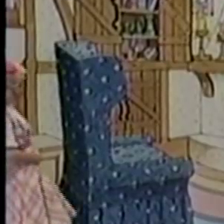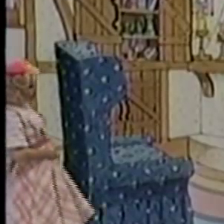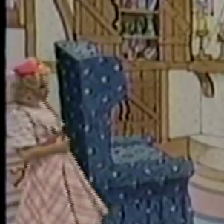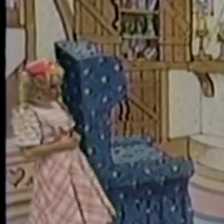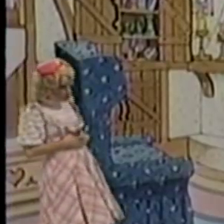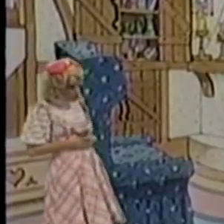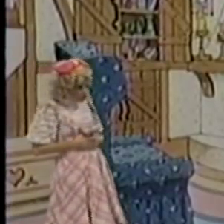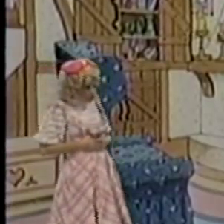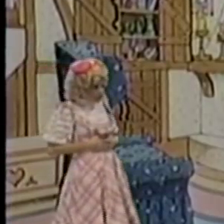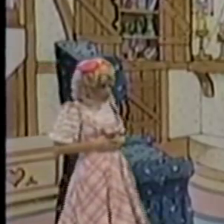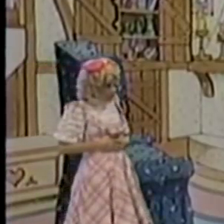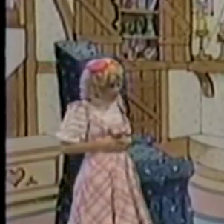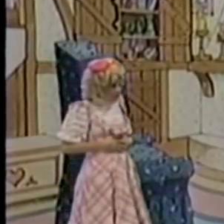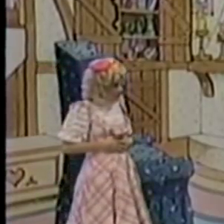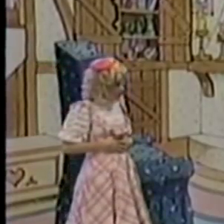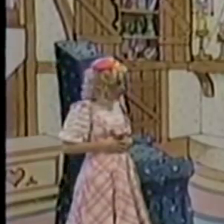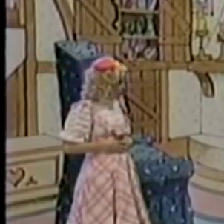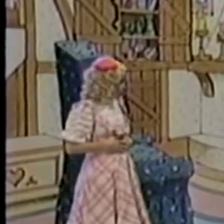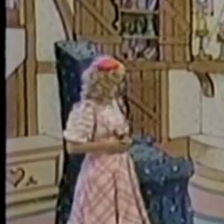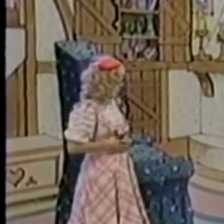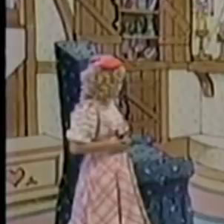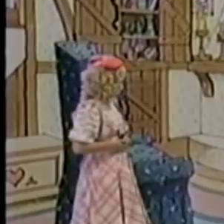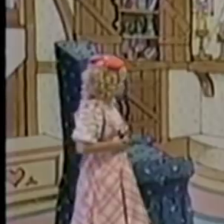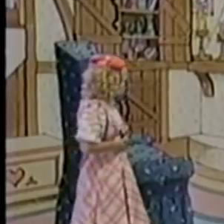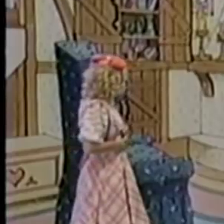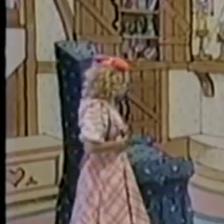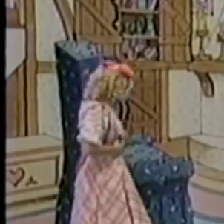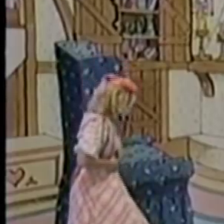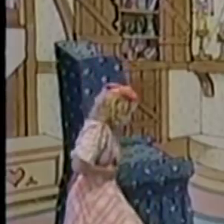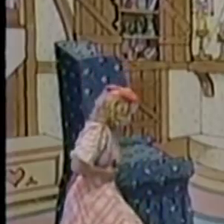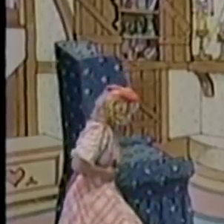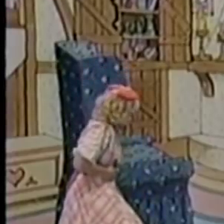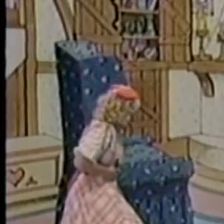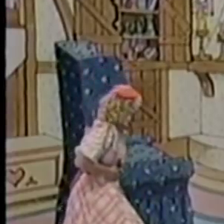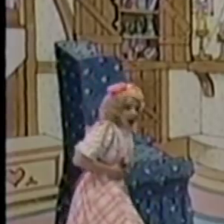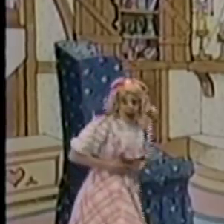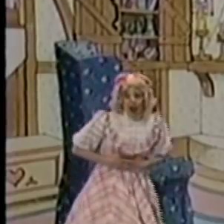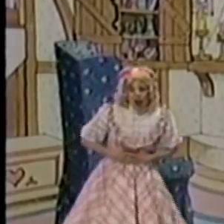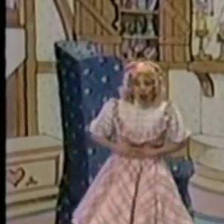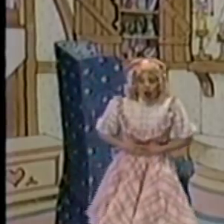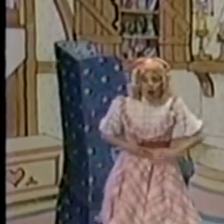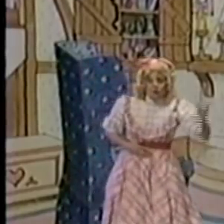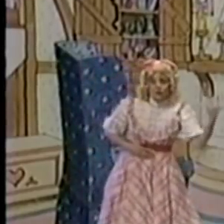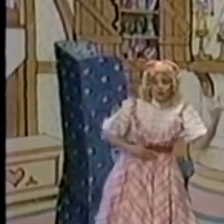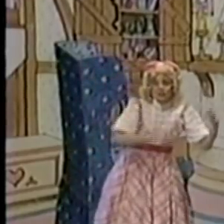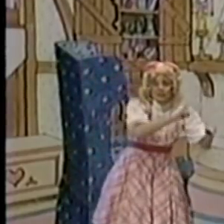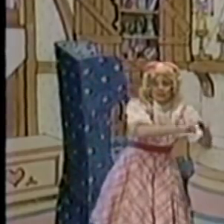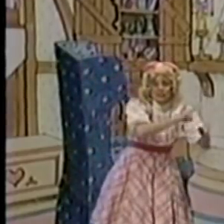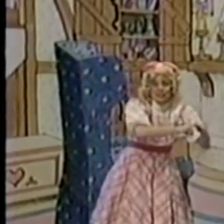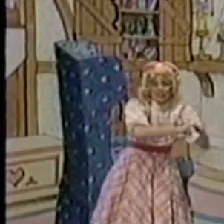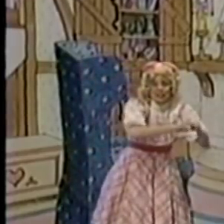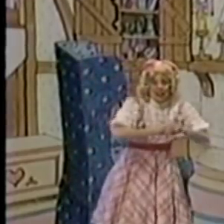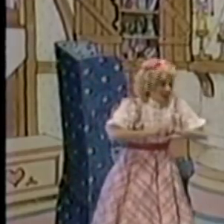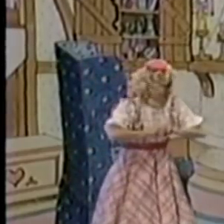Goldilocks found three chairs in front of the fireplace. Look! Three chairs, she said.